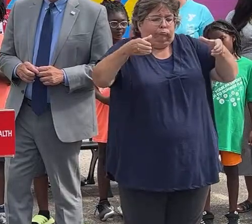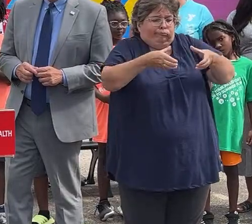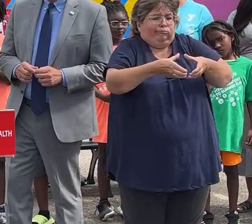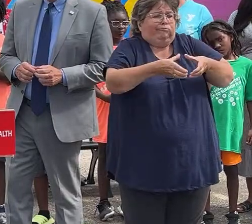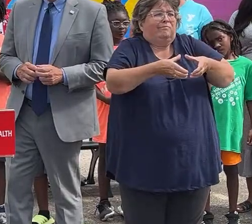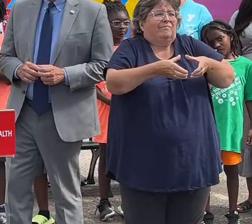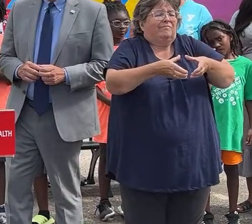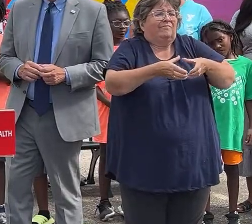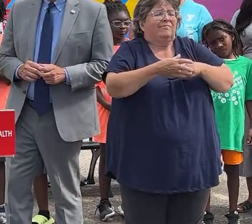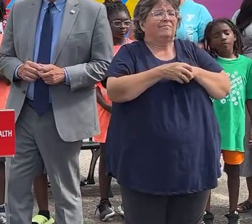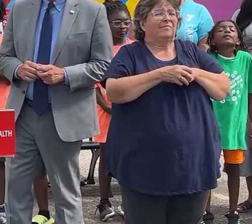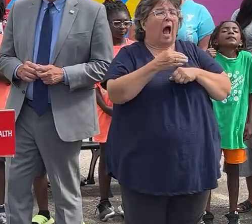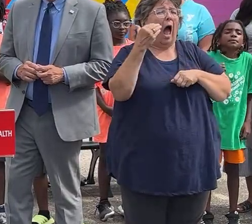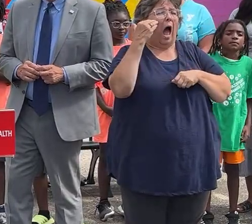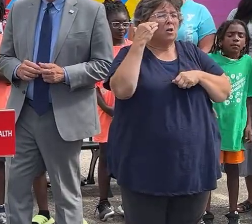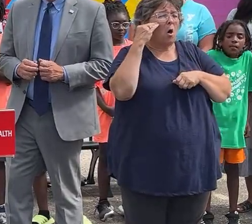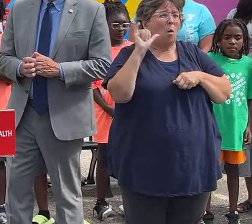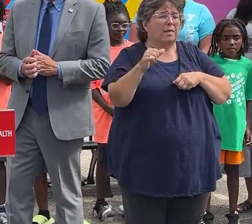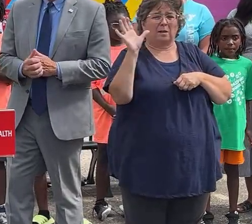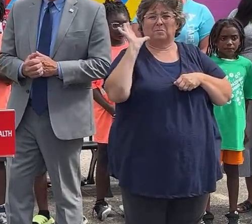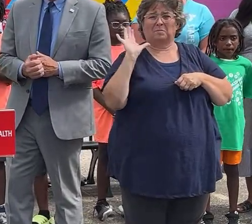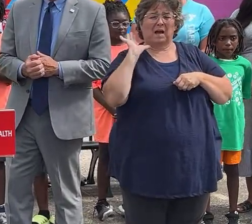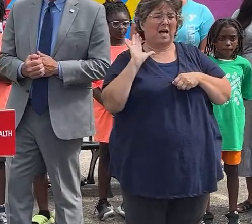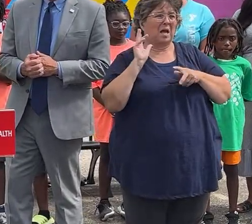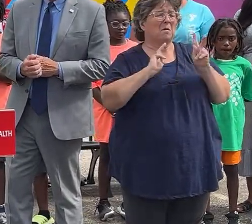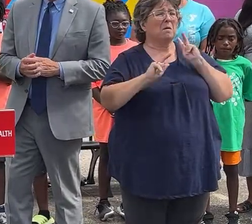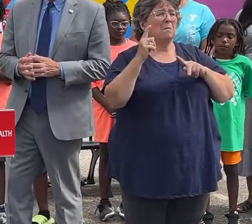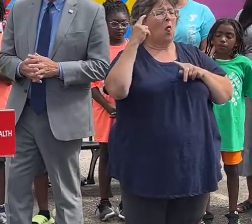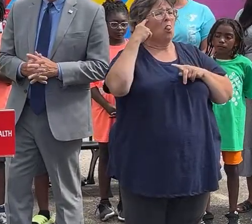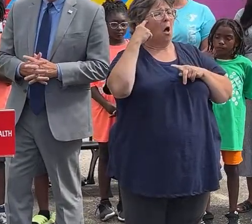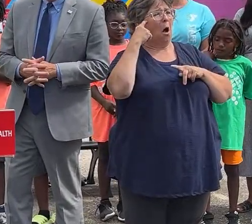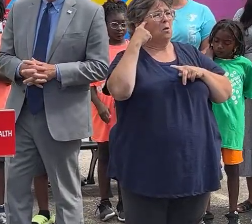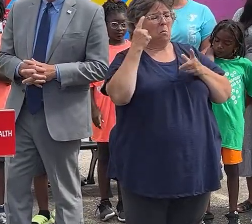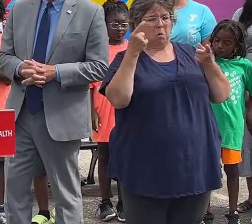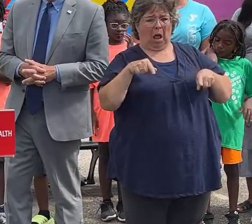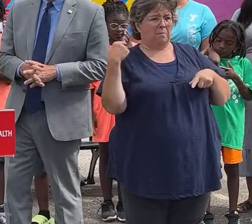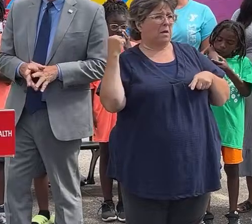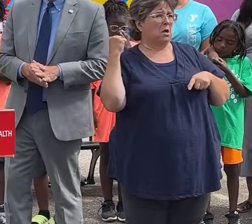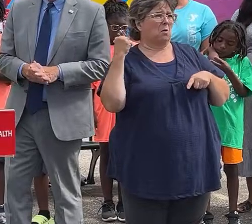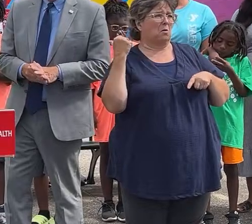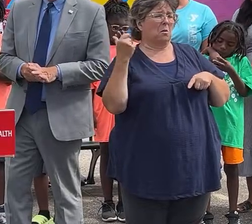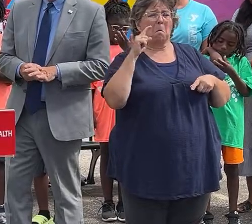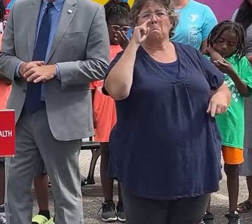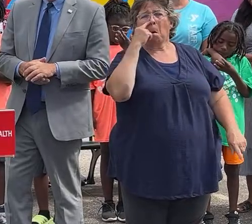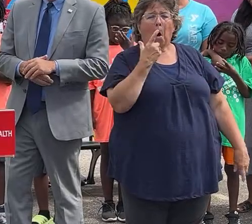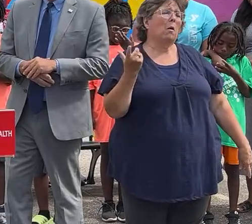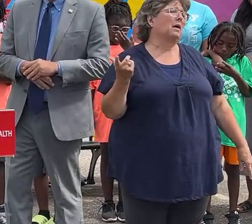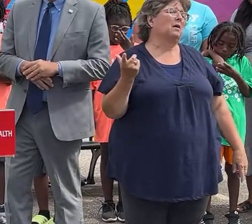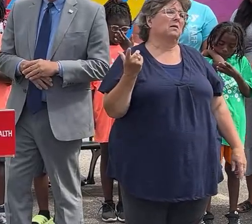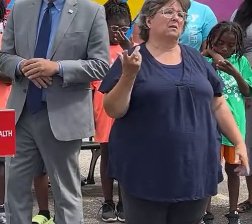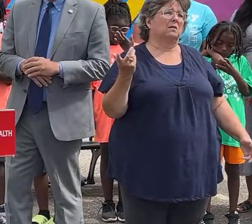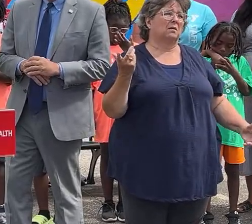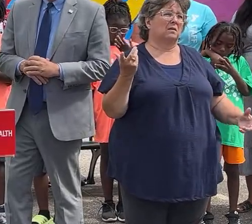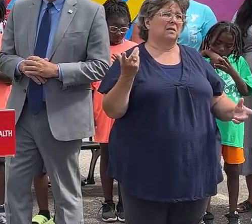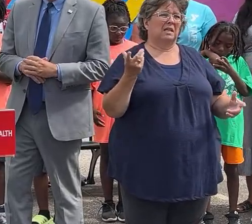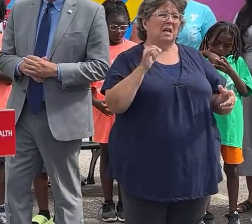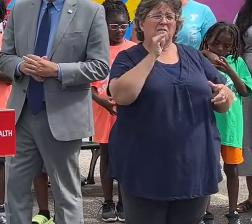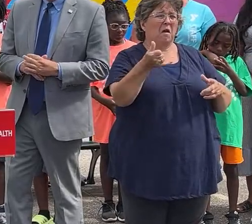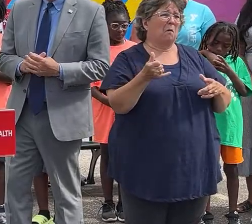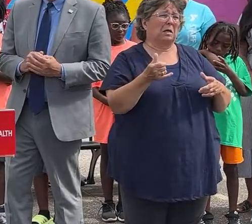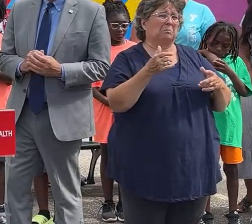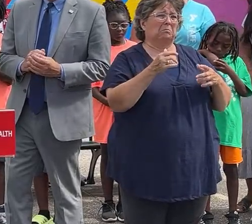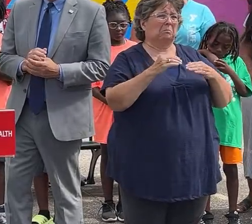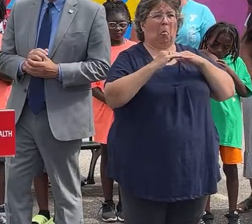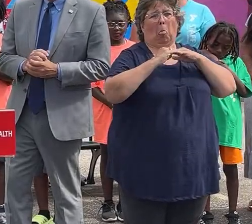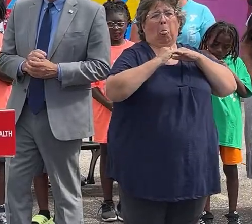community. And I know that in the past, people thought that what was going on here was boring because it was concrete, and instead